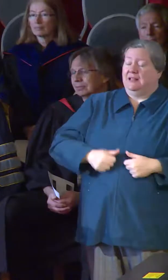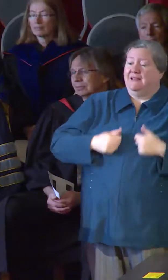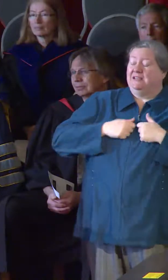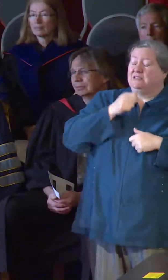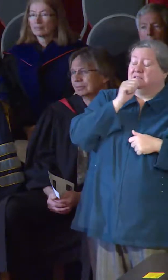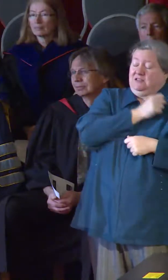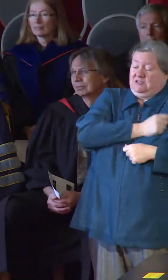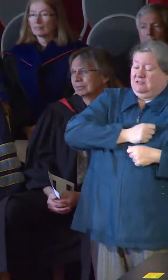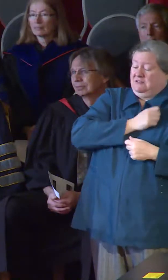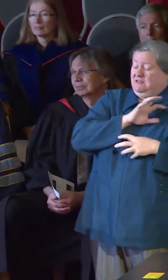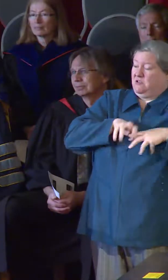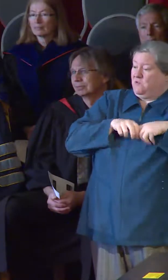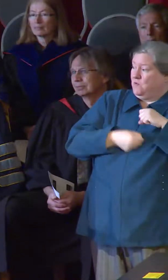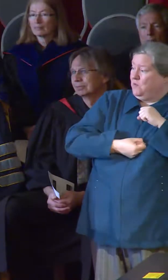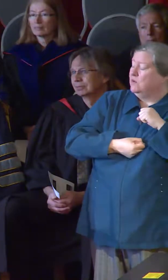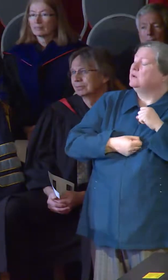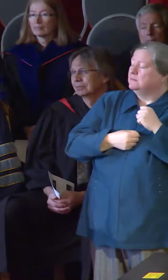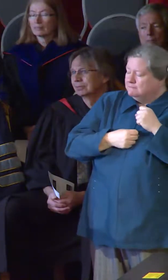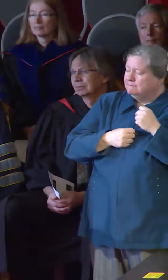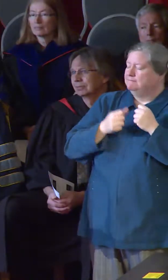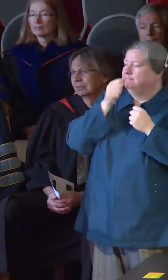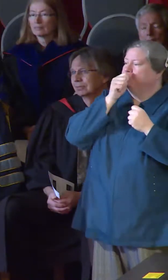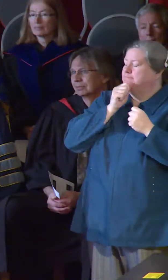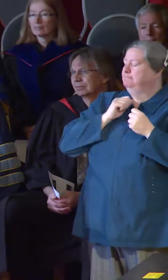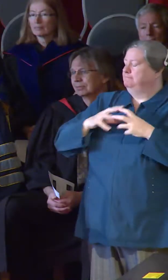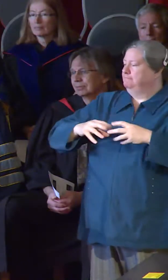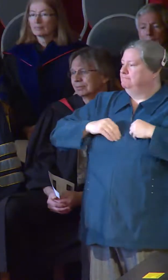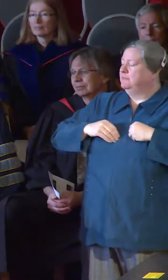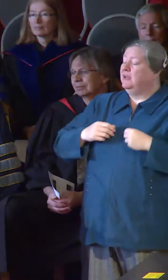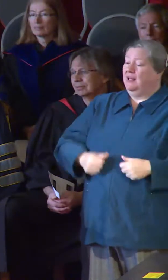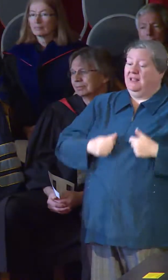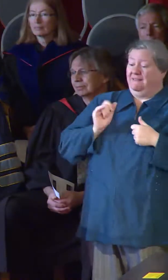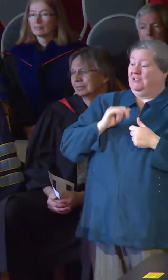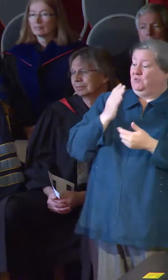it. Life is a song, sing it.